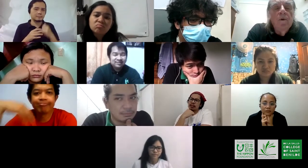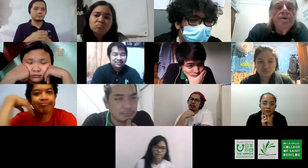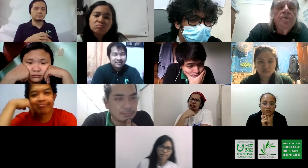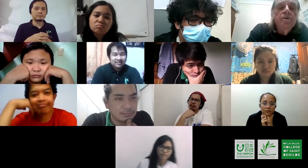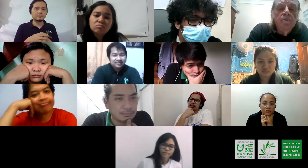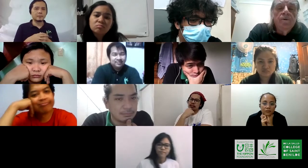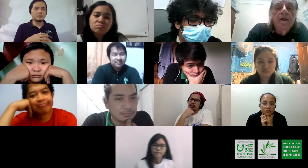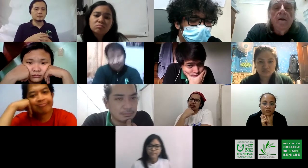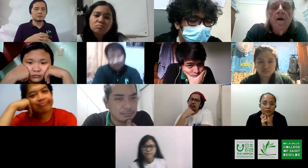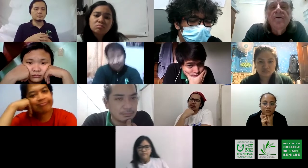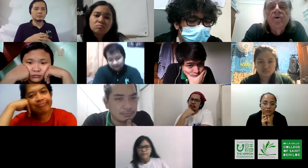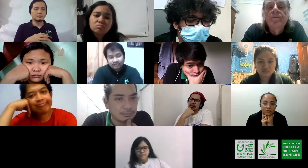died.